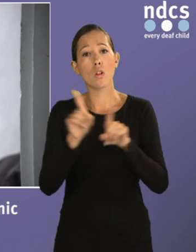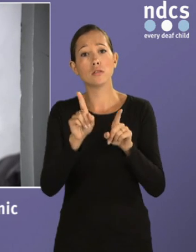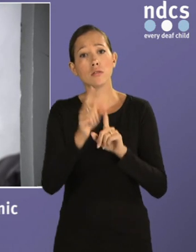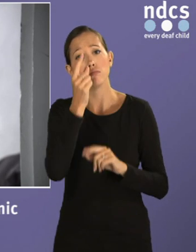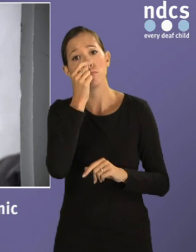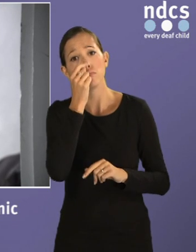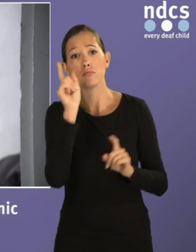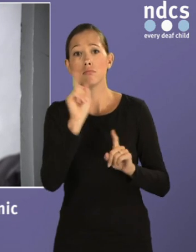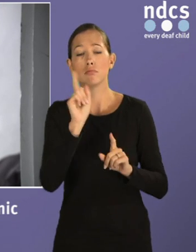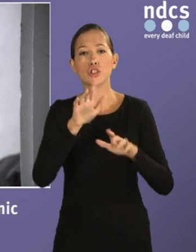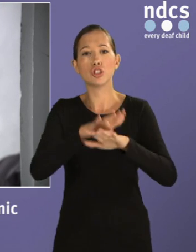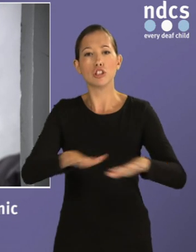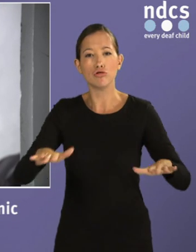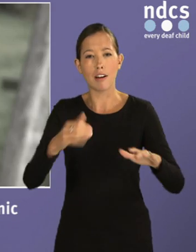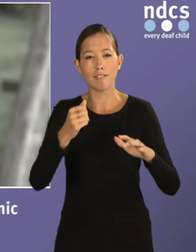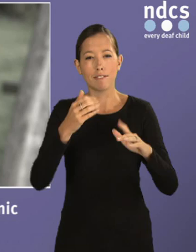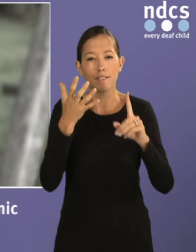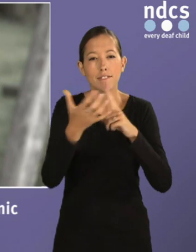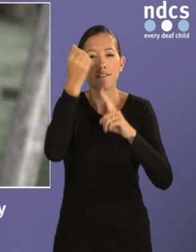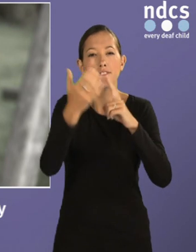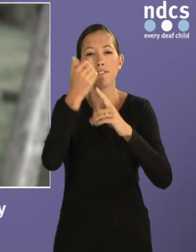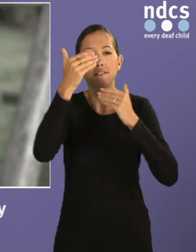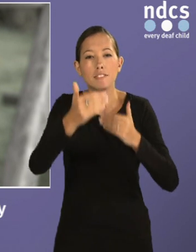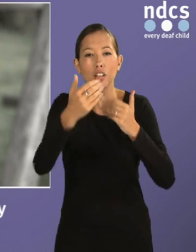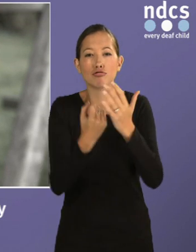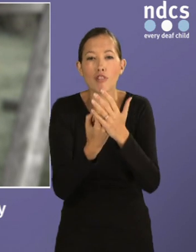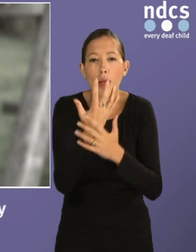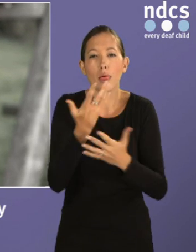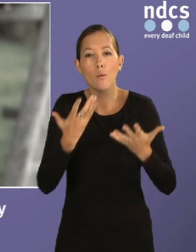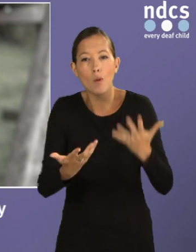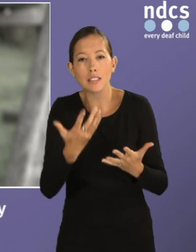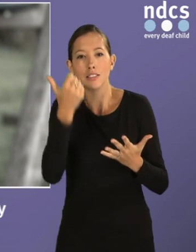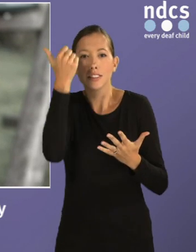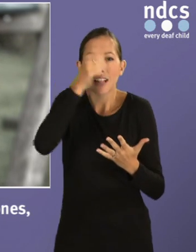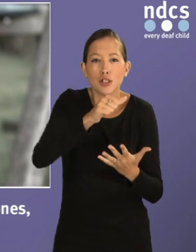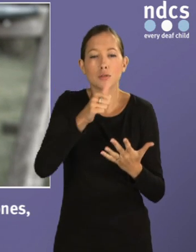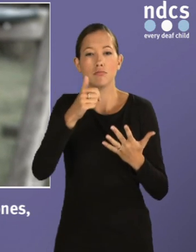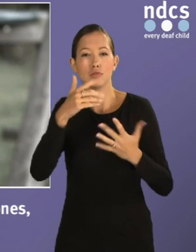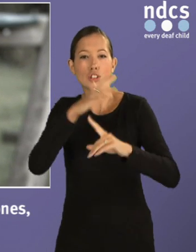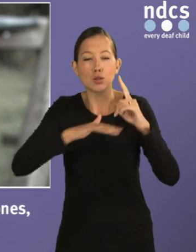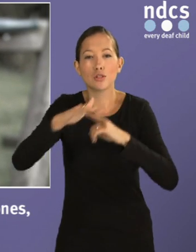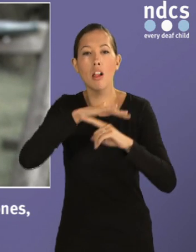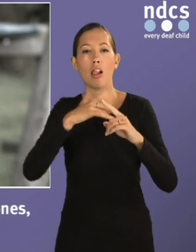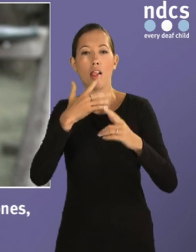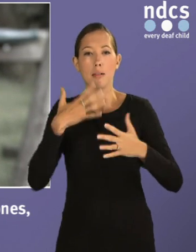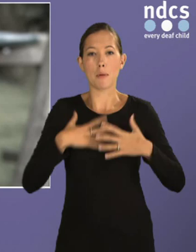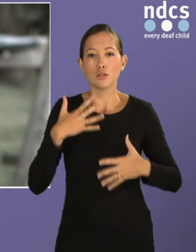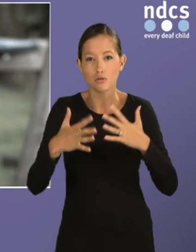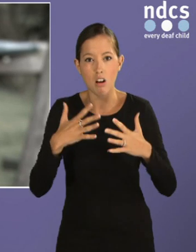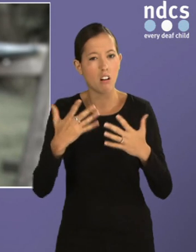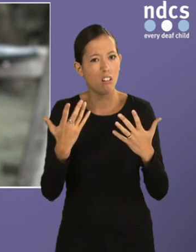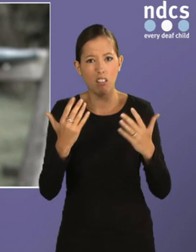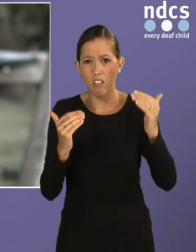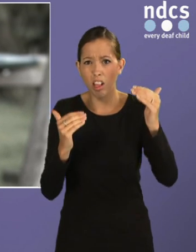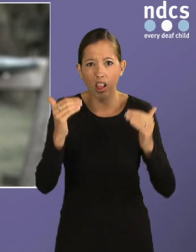It may also include non-organic failure to thrive, where children significantly fail to reach normal developmental milestones,